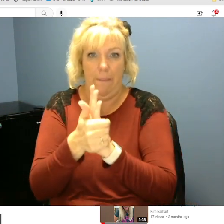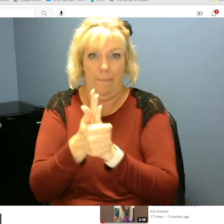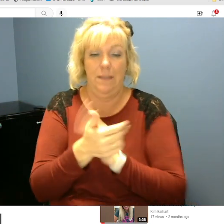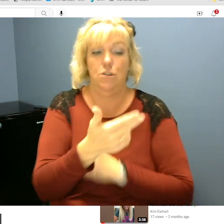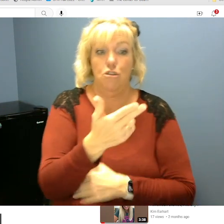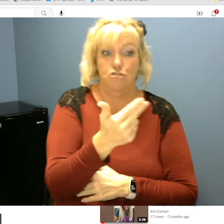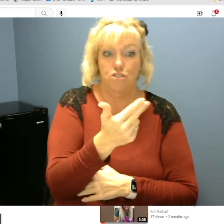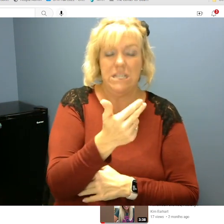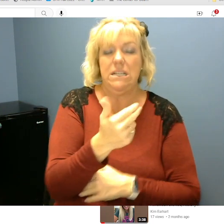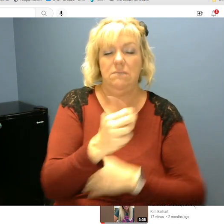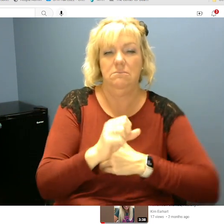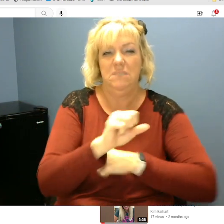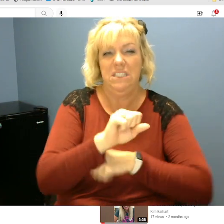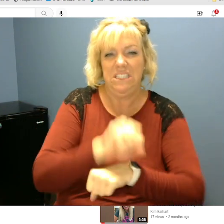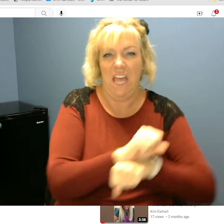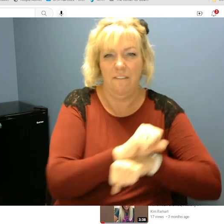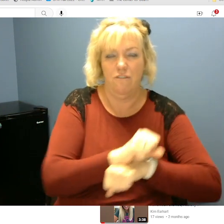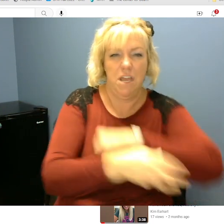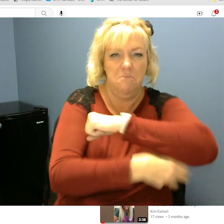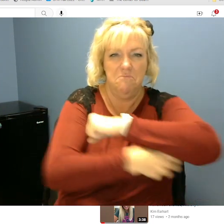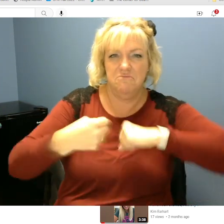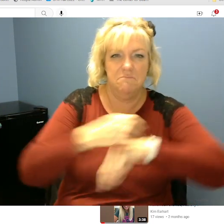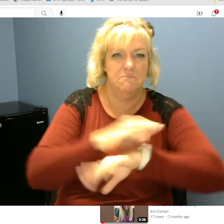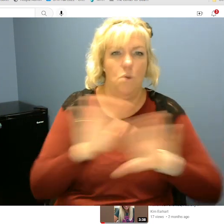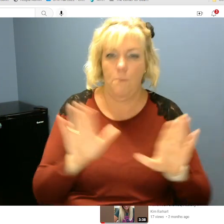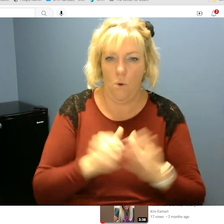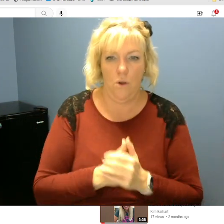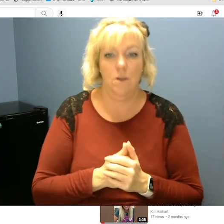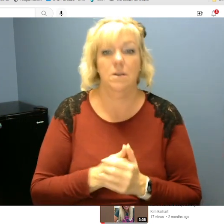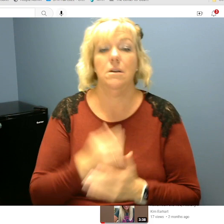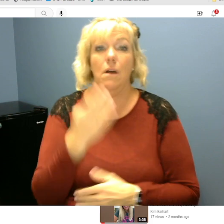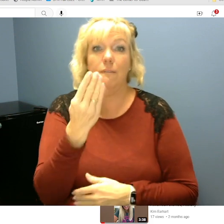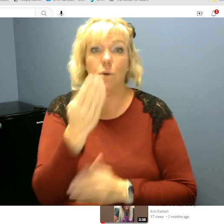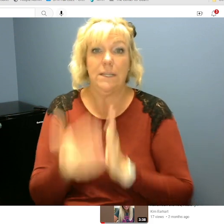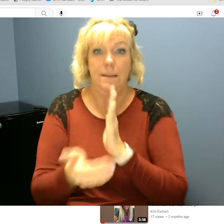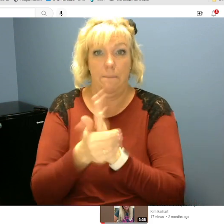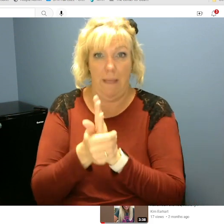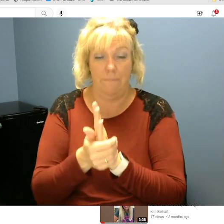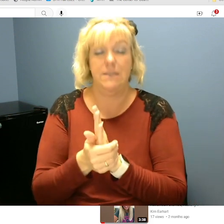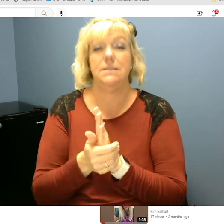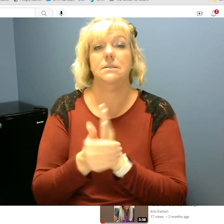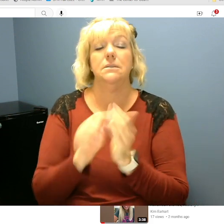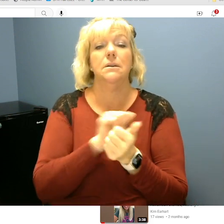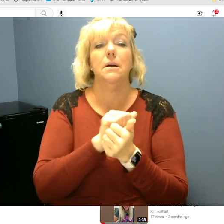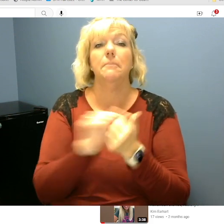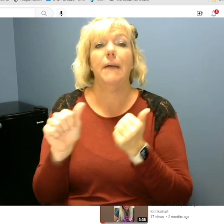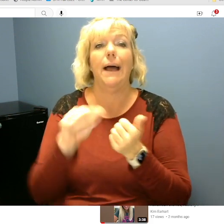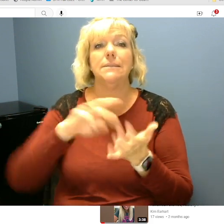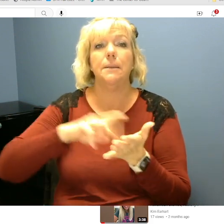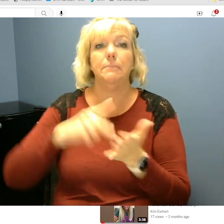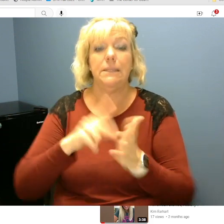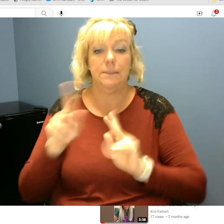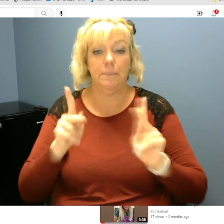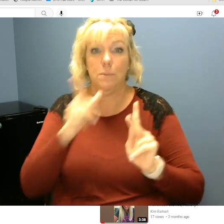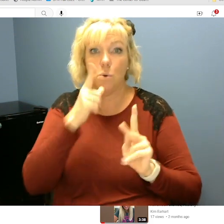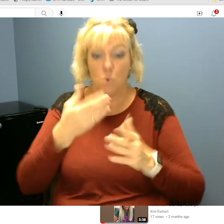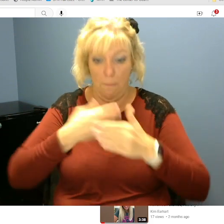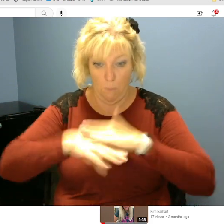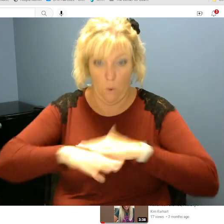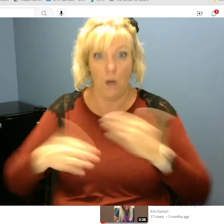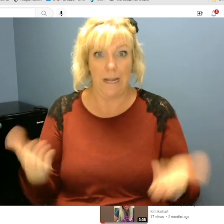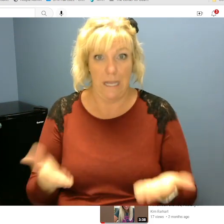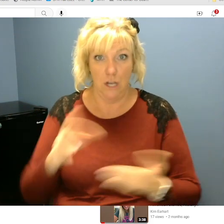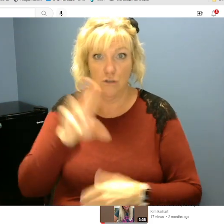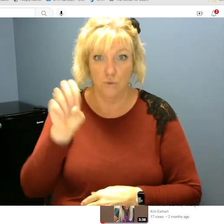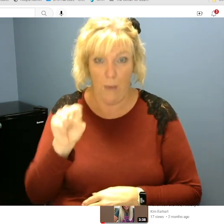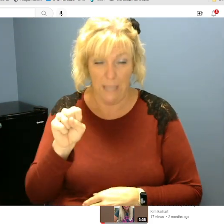The 14th Amendment gives birthright citizenship, meaning it's a reaction to that Dred Scott case that said